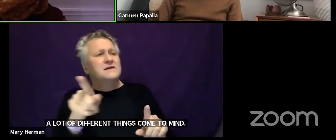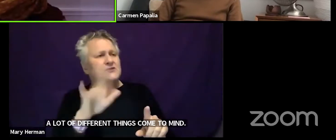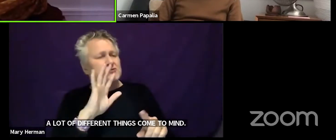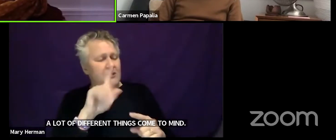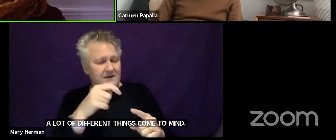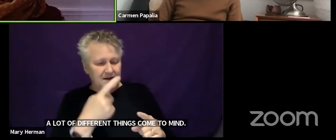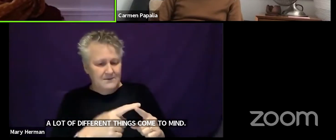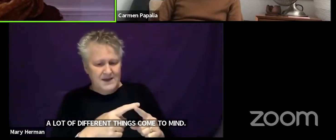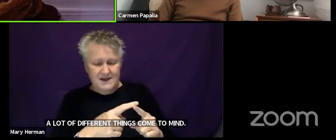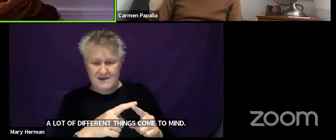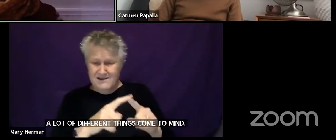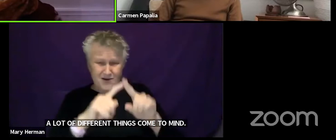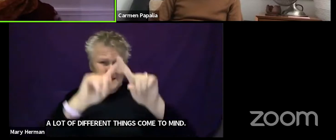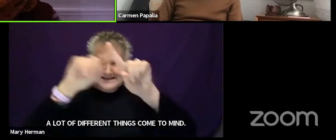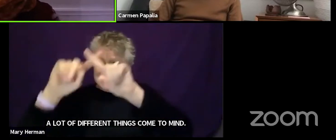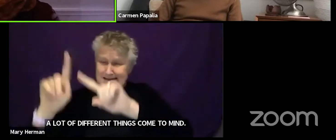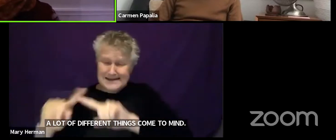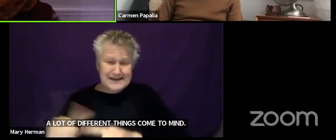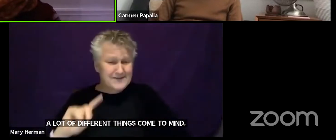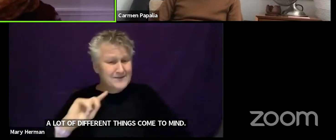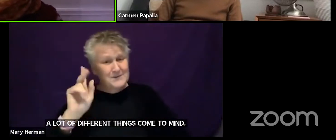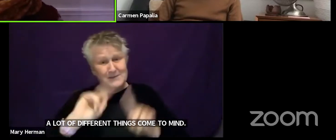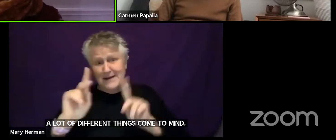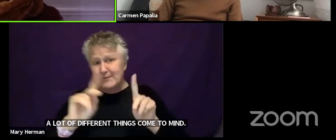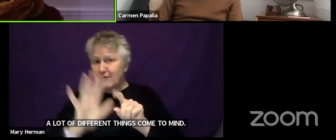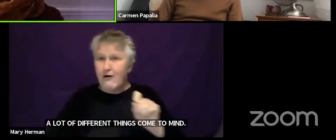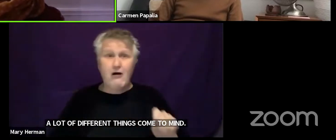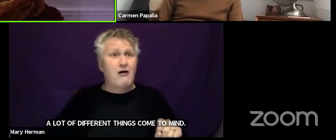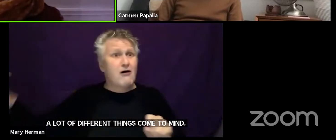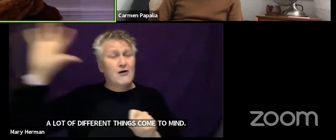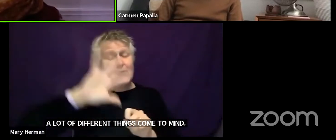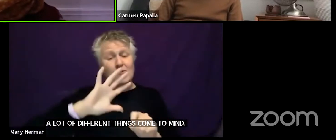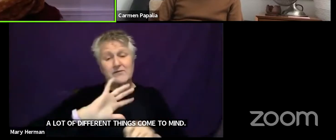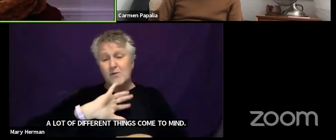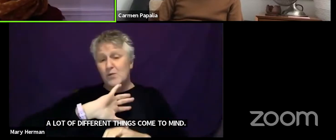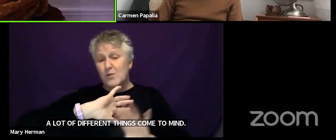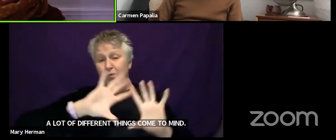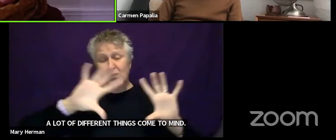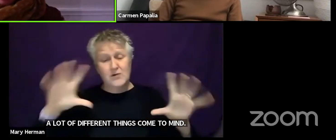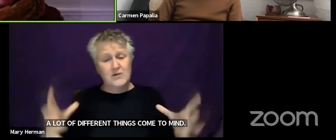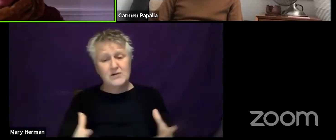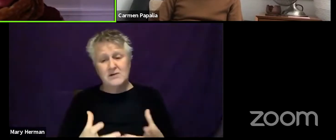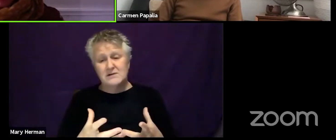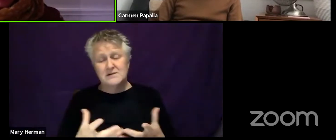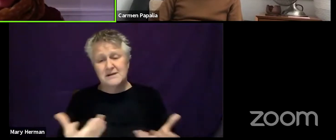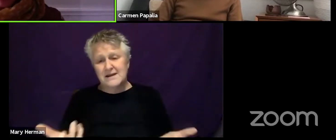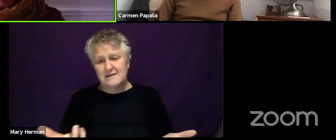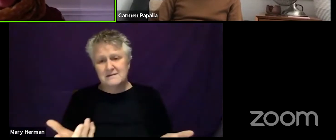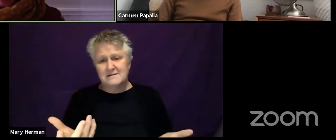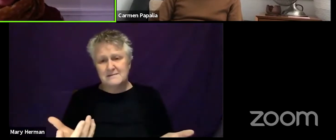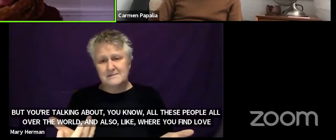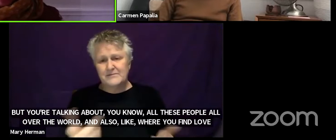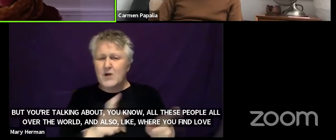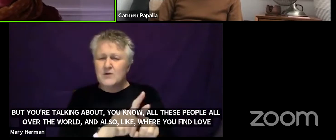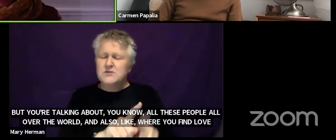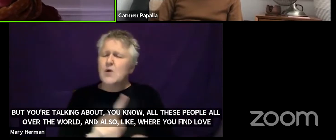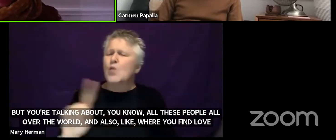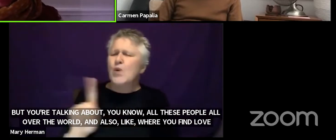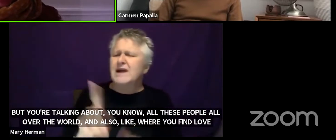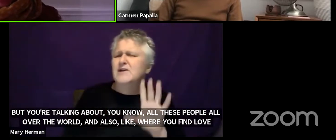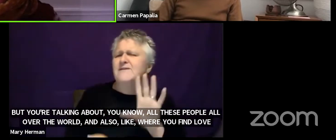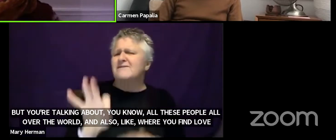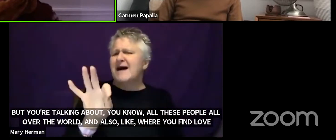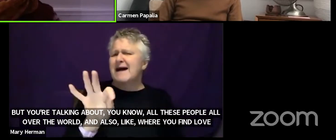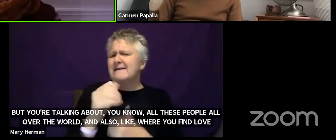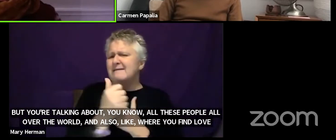people all over the world, all and also like where you find love and where you are held. And